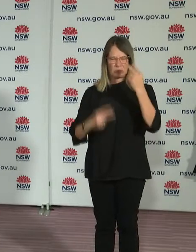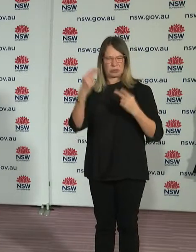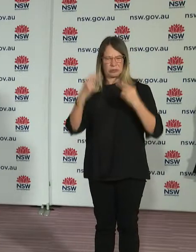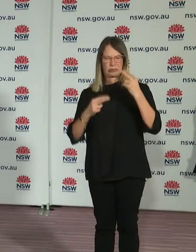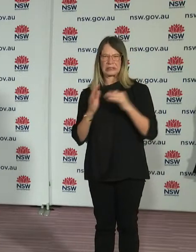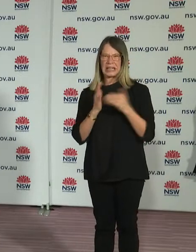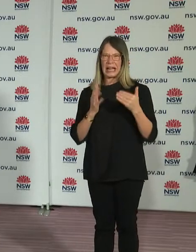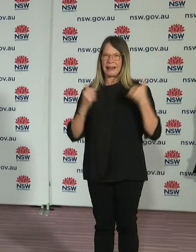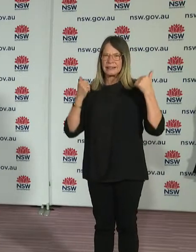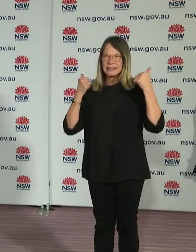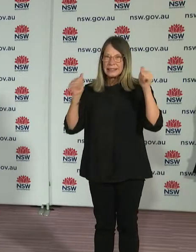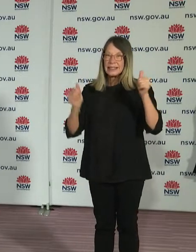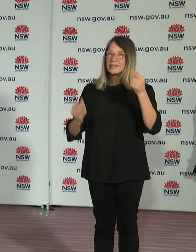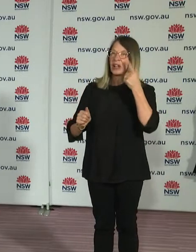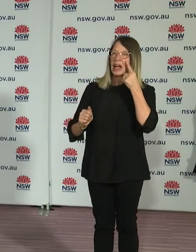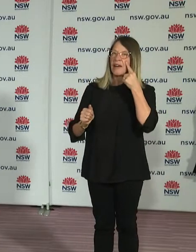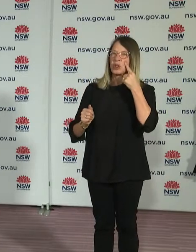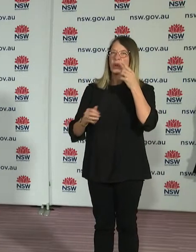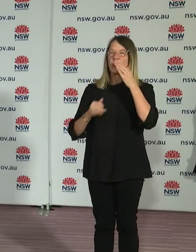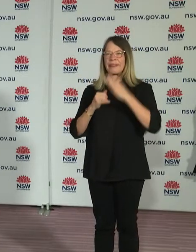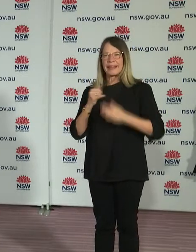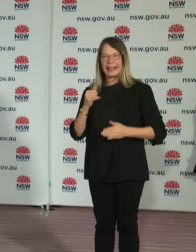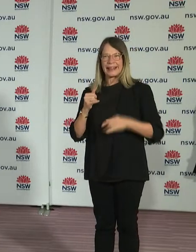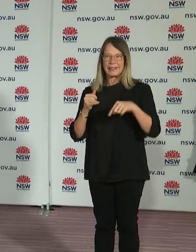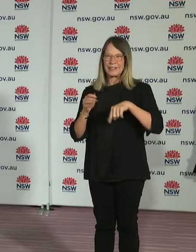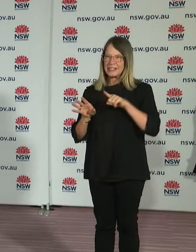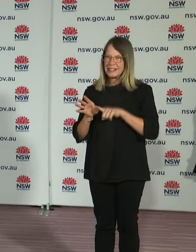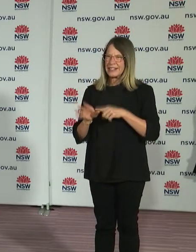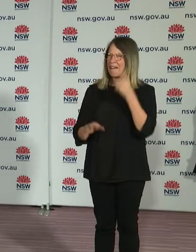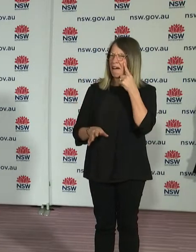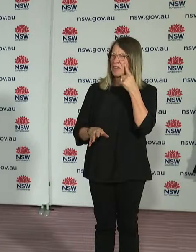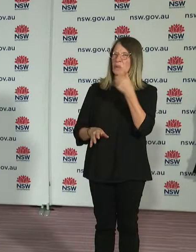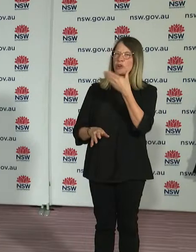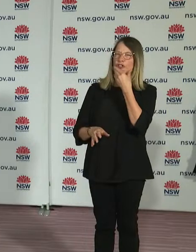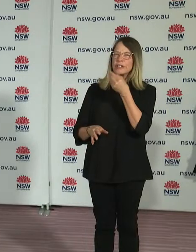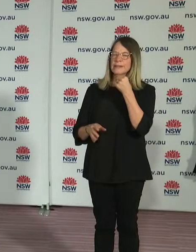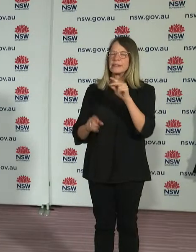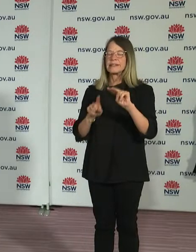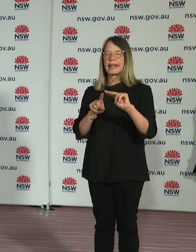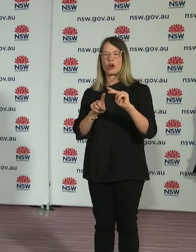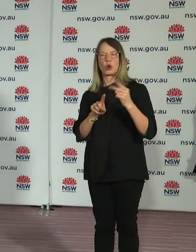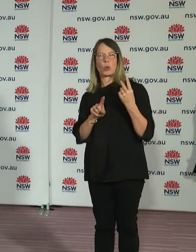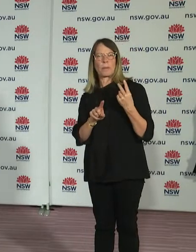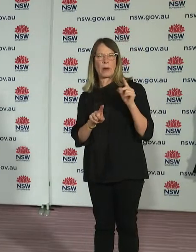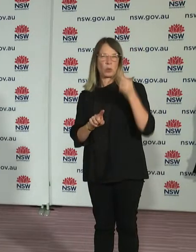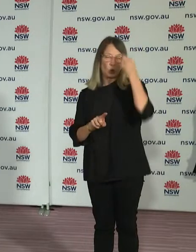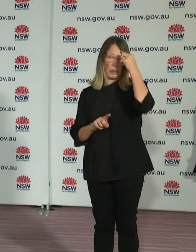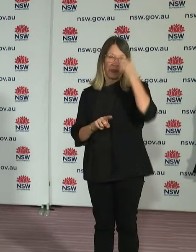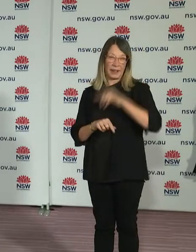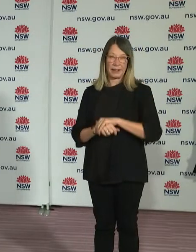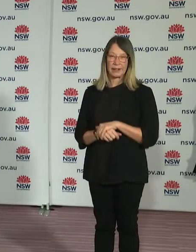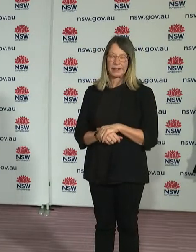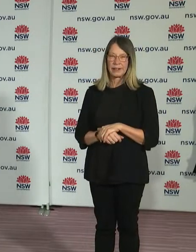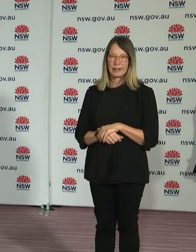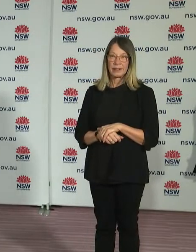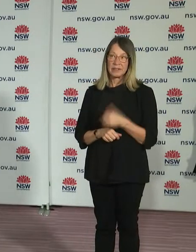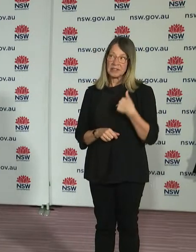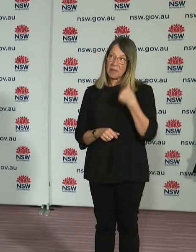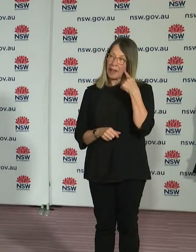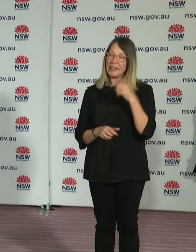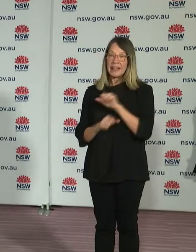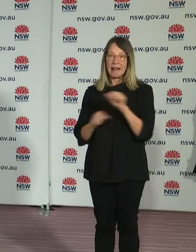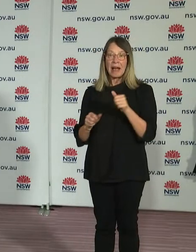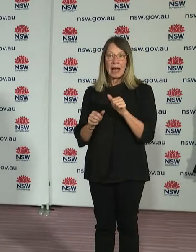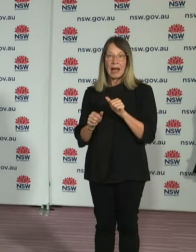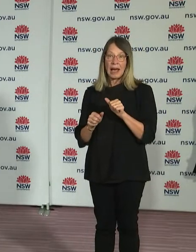done the last, reflecting back on the last 6 months, and I believe the path we have forward is the best one for New South Wales. But